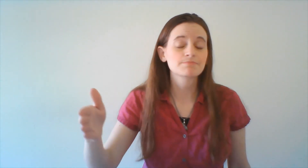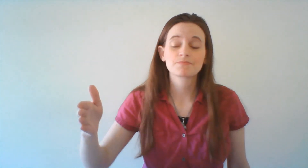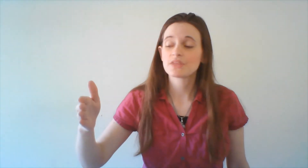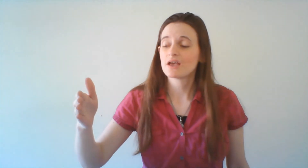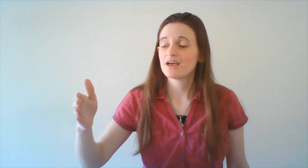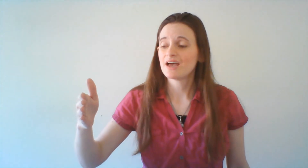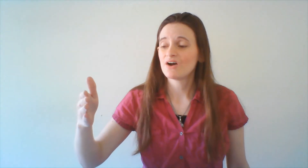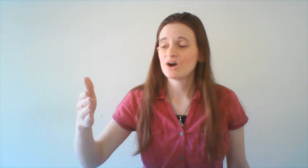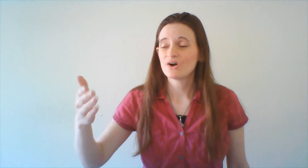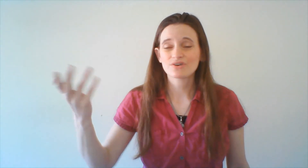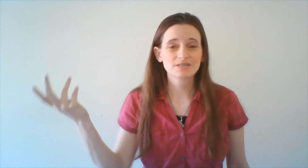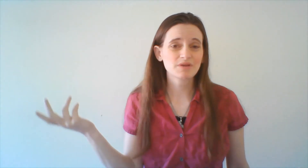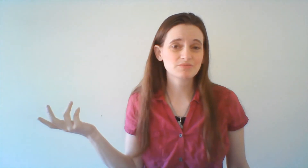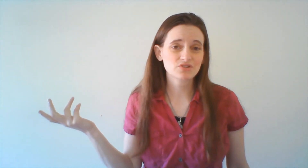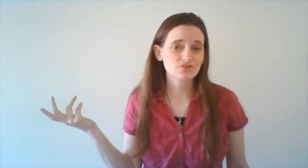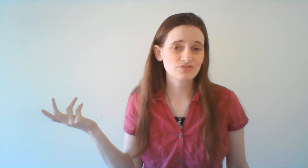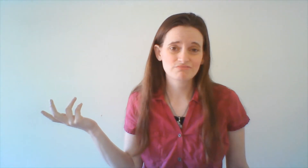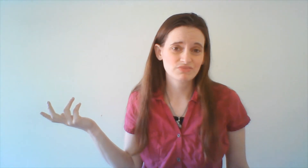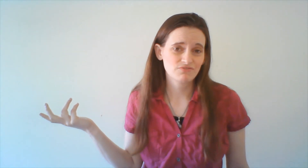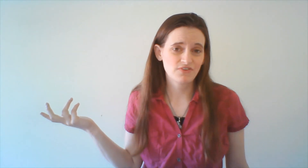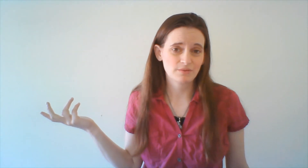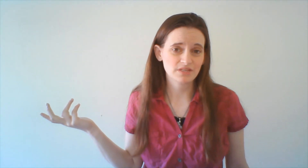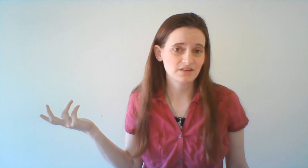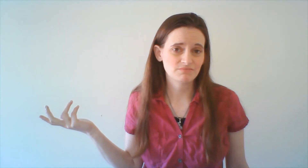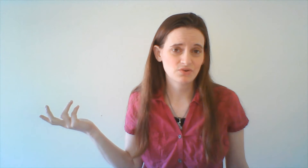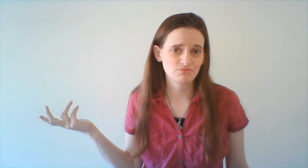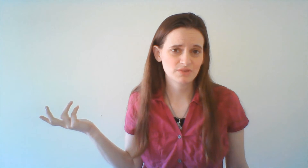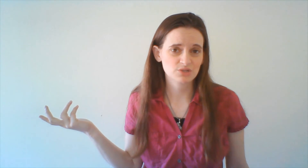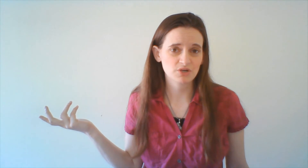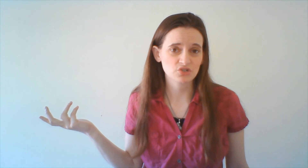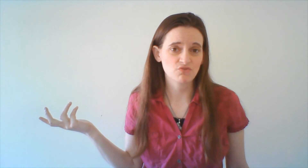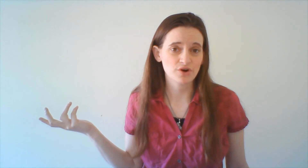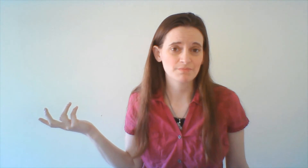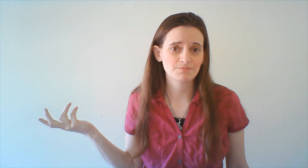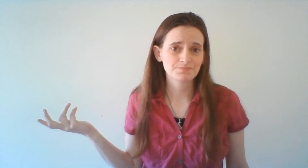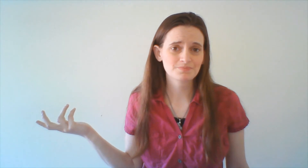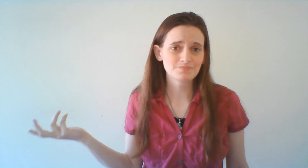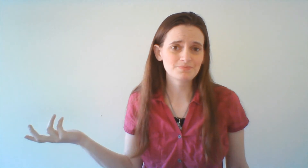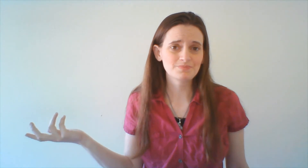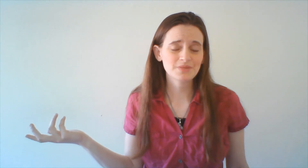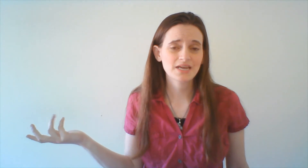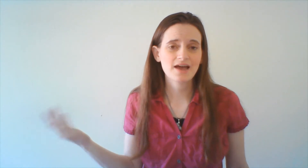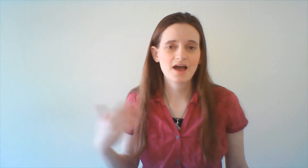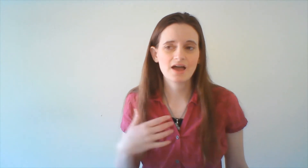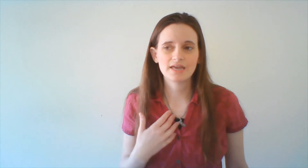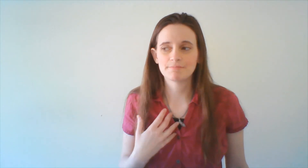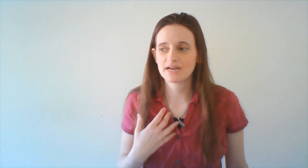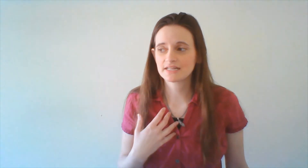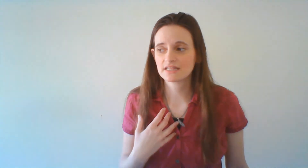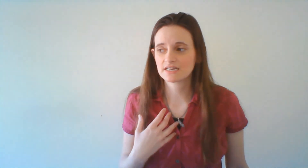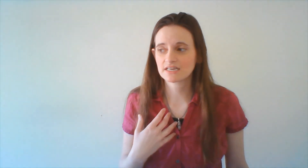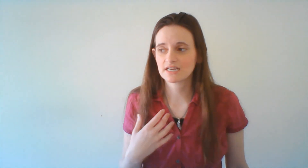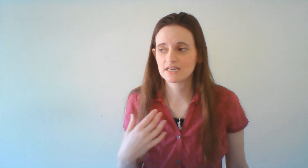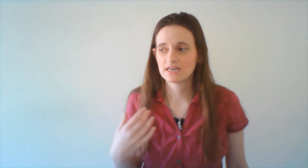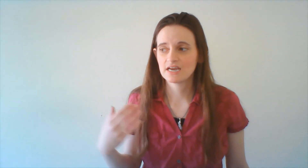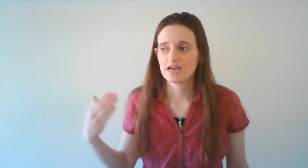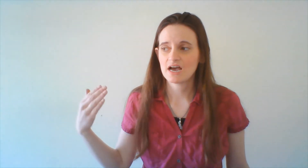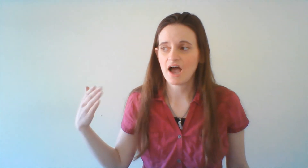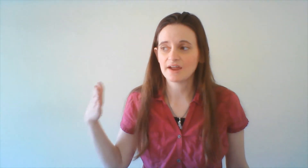wise. Or sometimes there are family expressions for it. In my clinic, I have